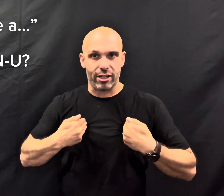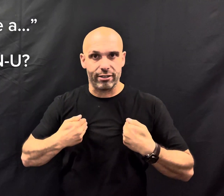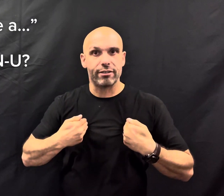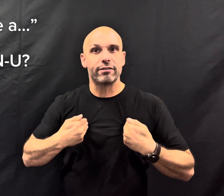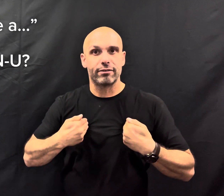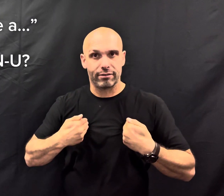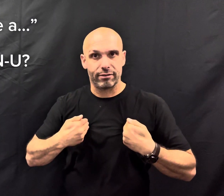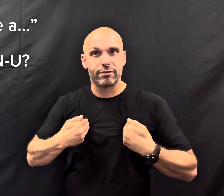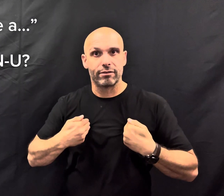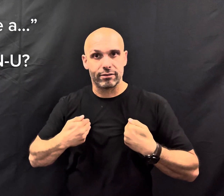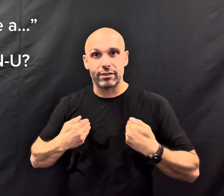chest, okay?